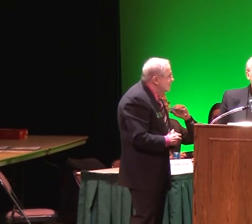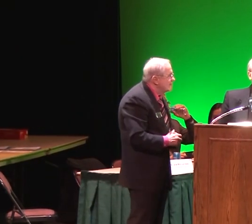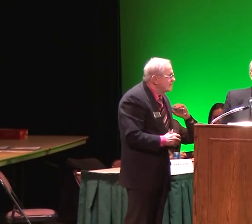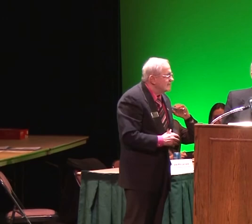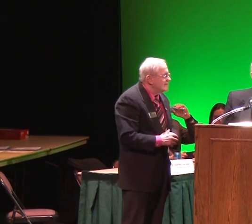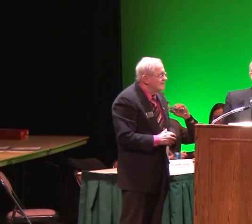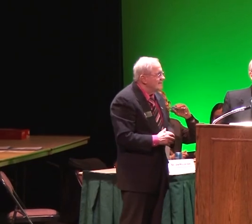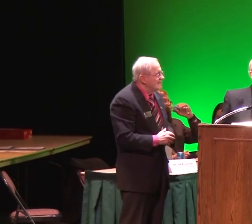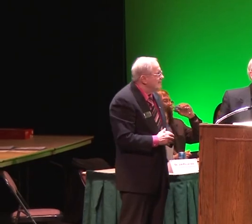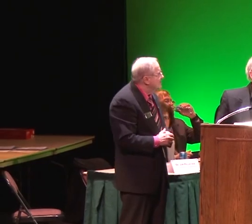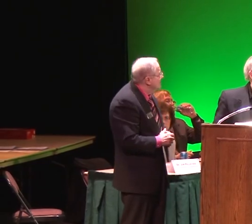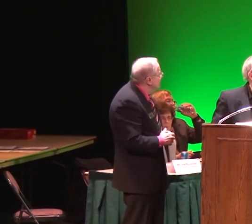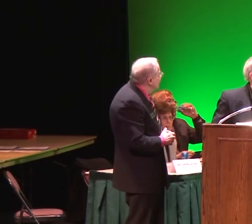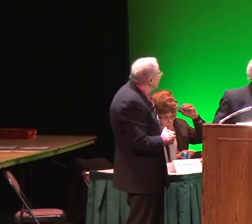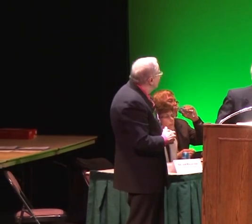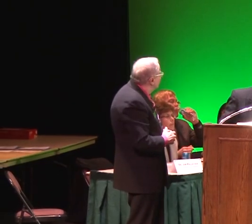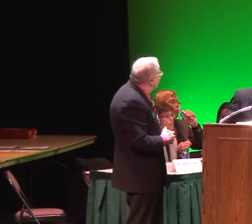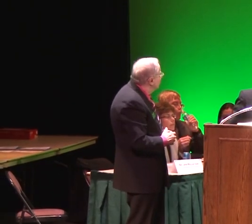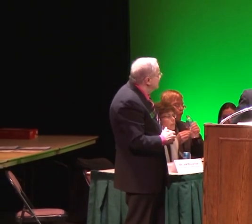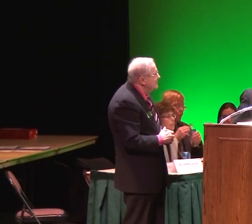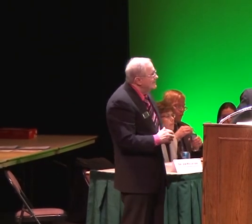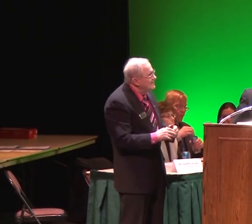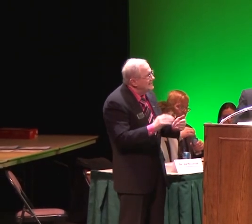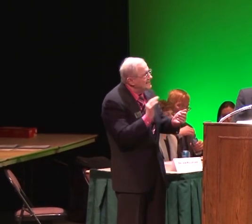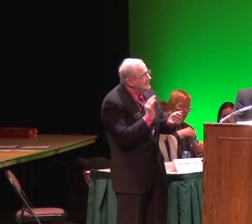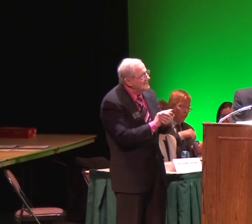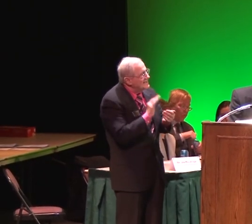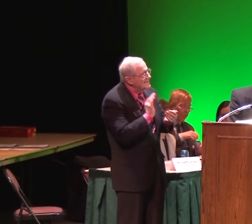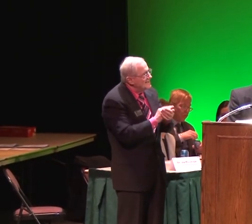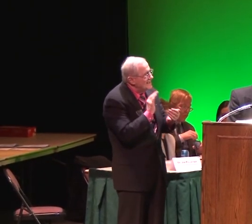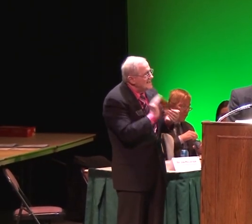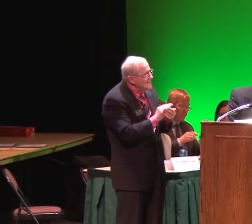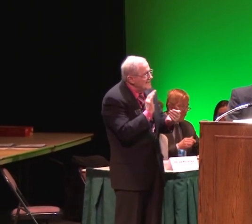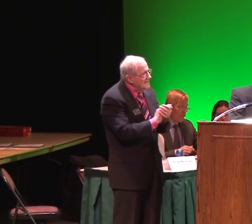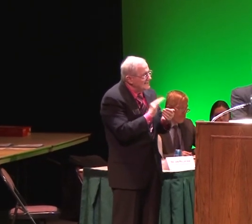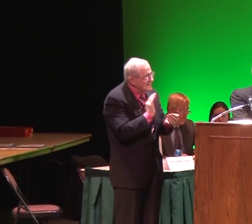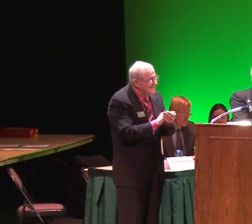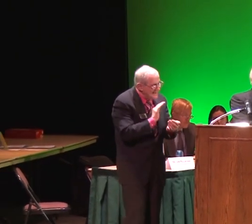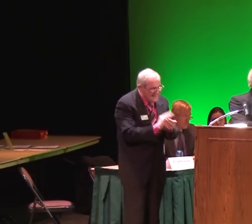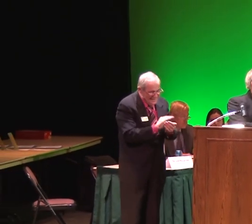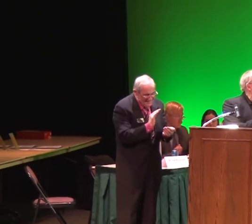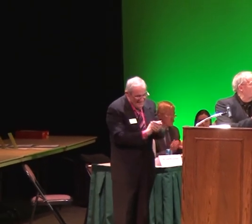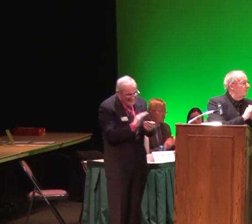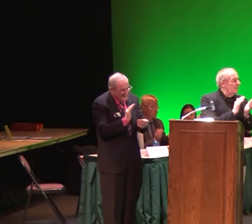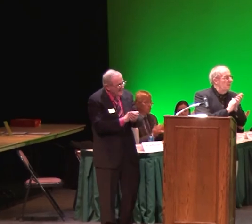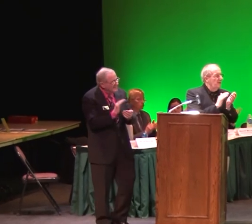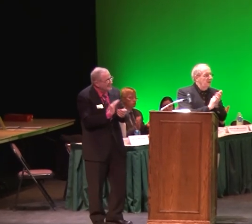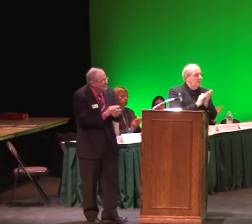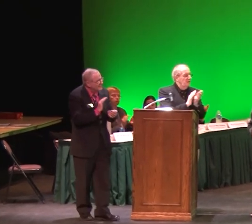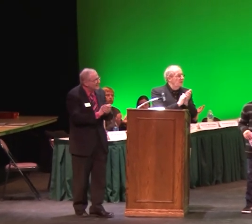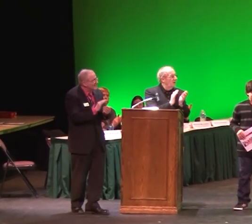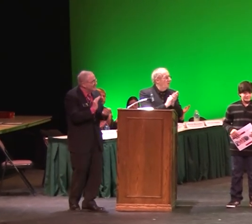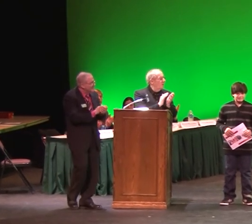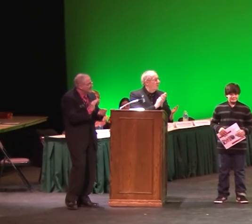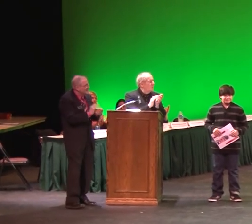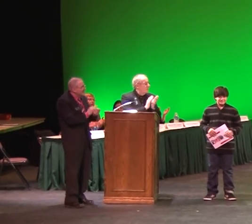And now a rousing round of applause for our assembled Broadcom Masters.